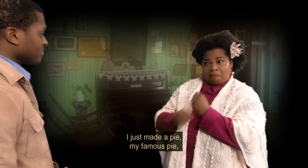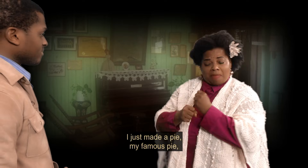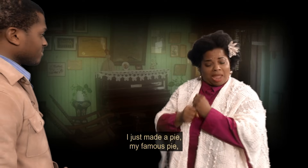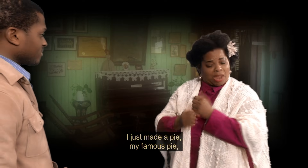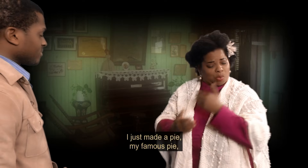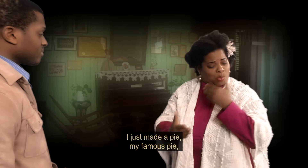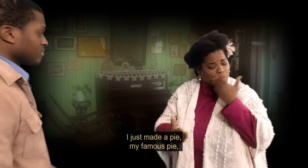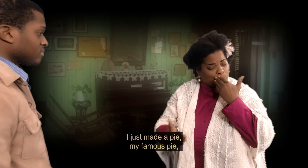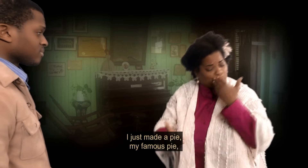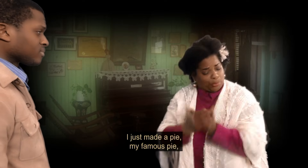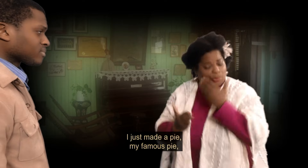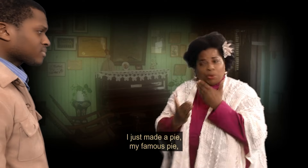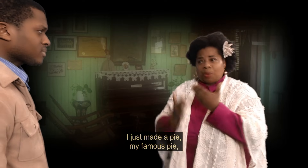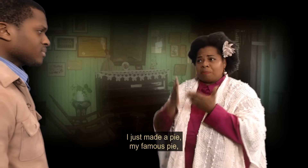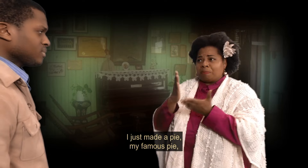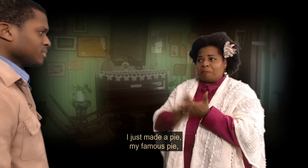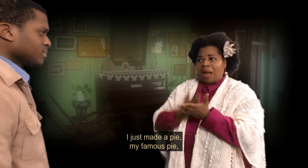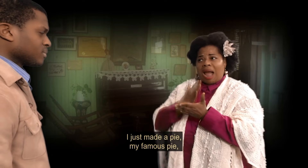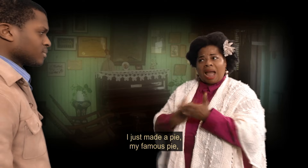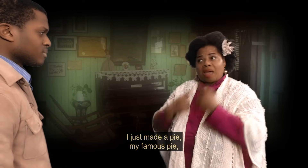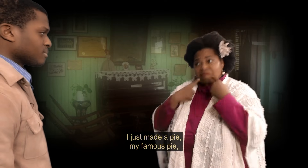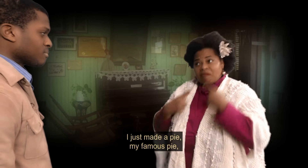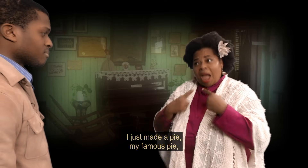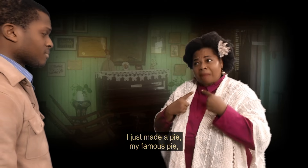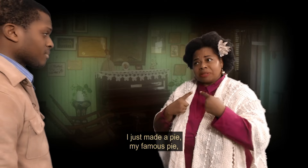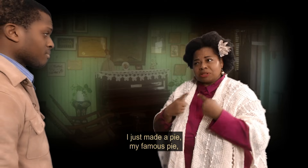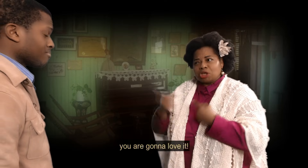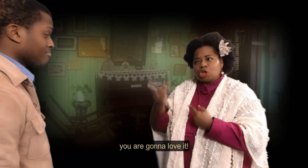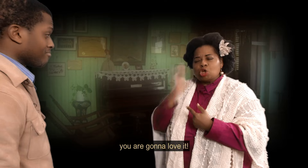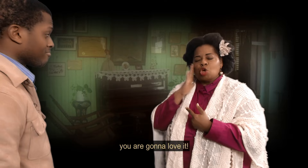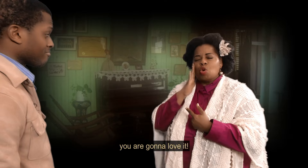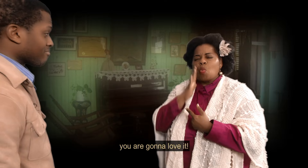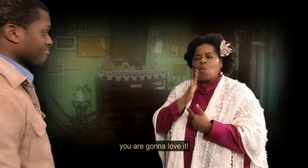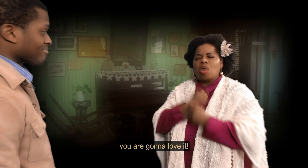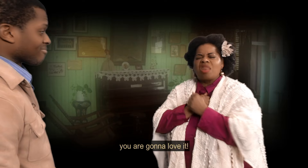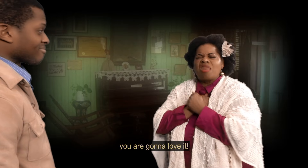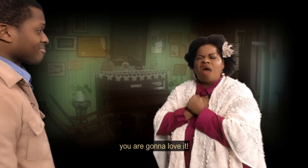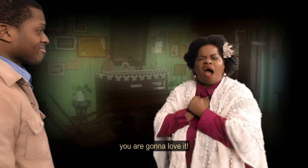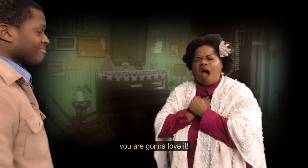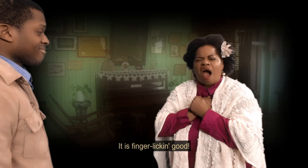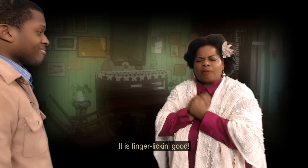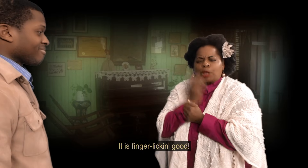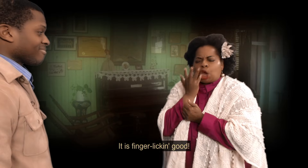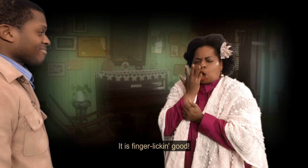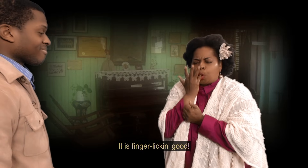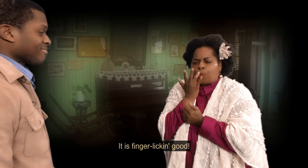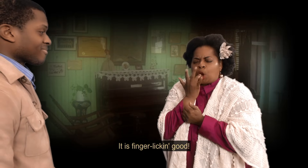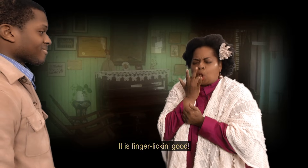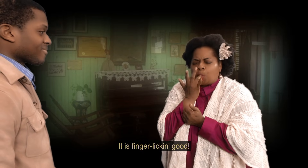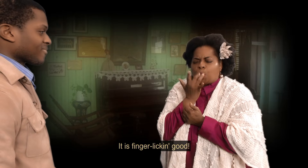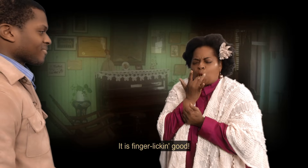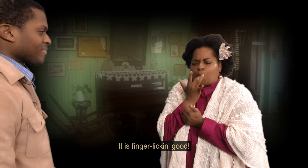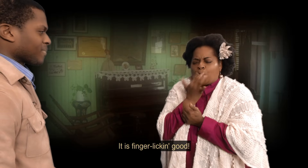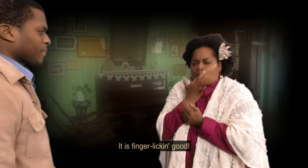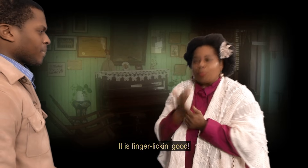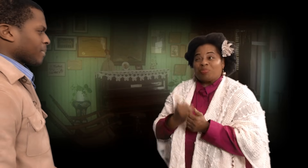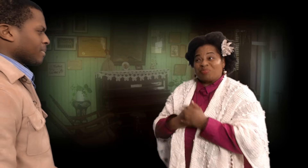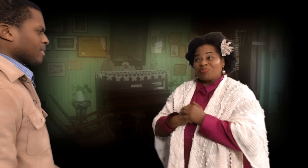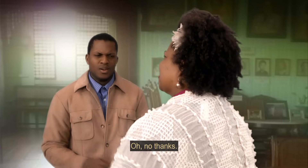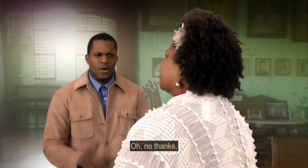I just made a pie, my famous pie. You are gonna love it. It is finger-licking good.